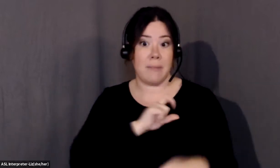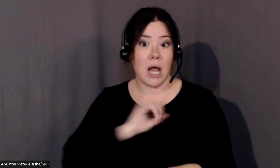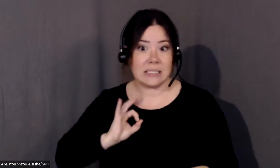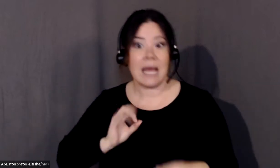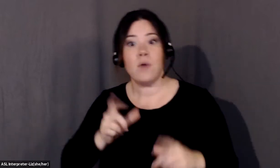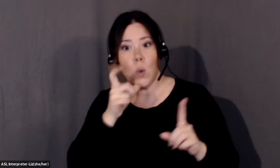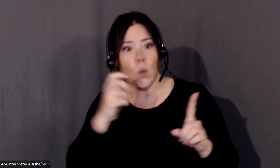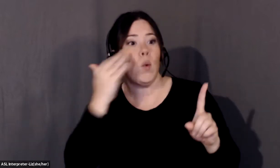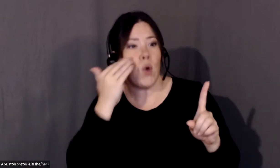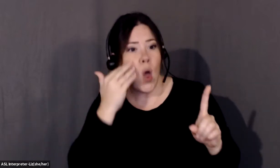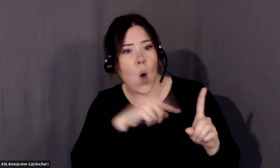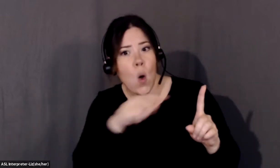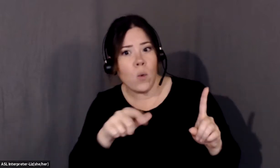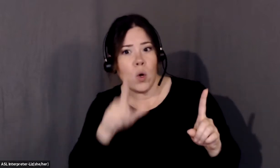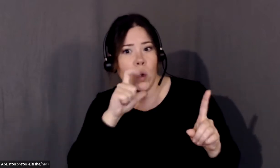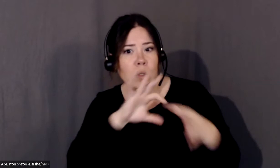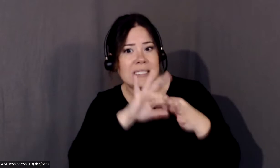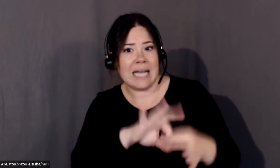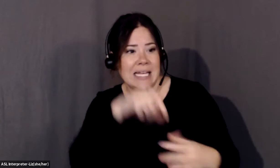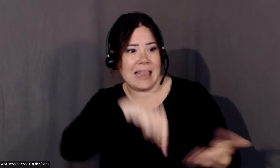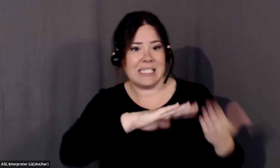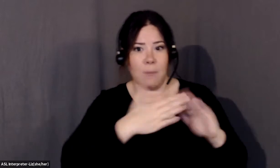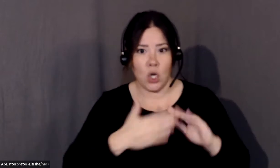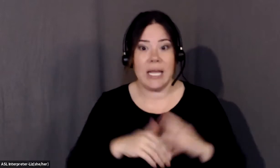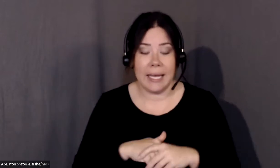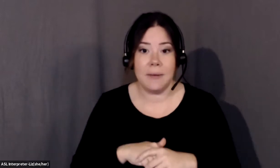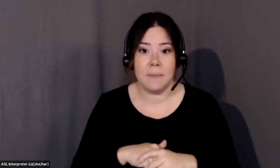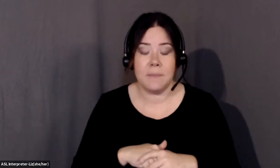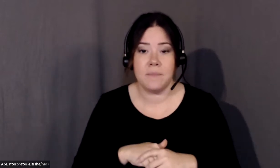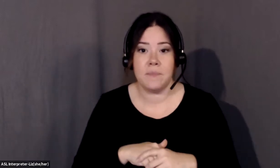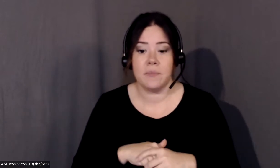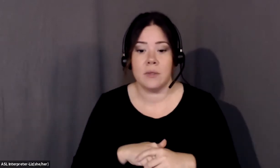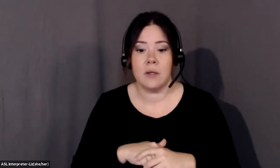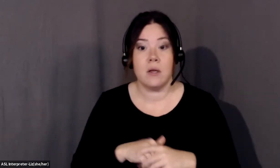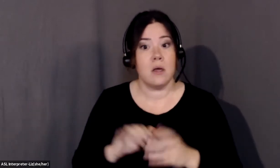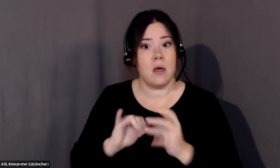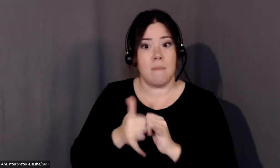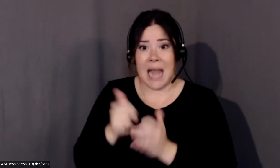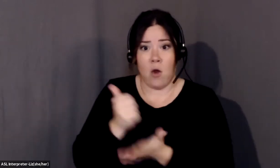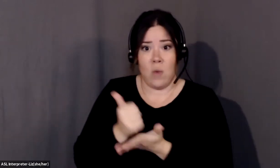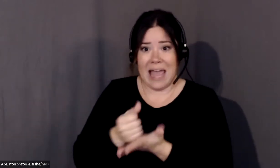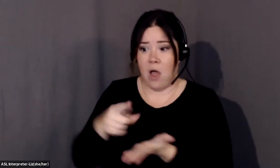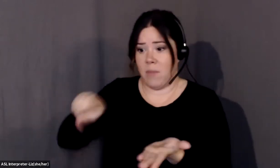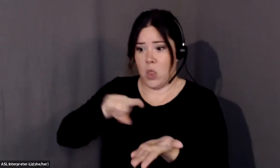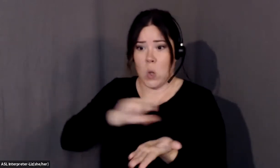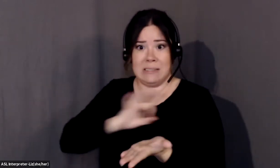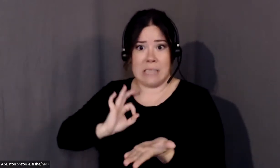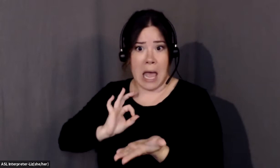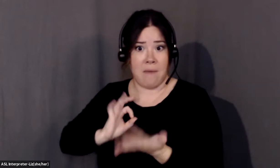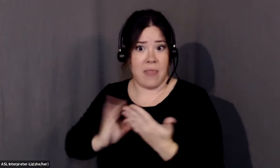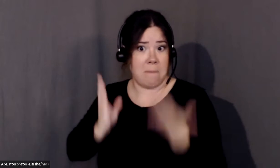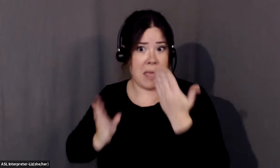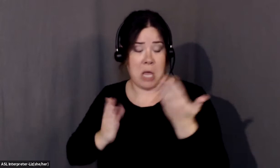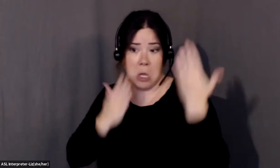people who are connected within our communities. But how do we help those that work on our staff that may not have